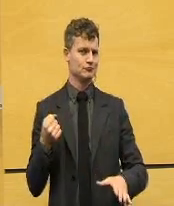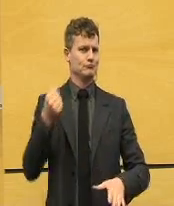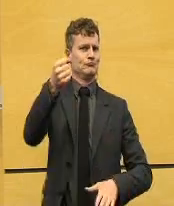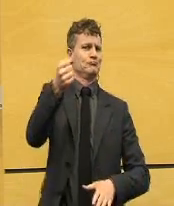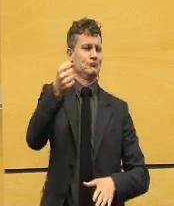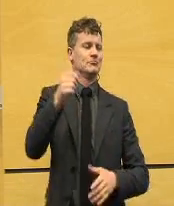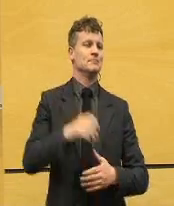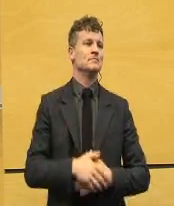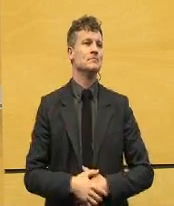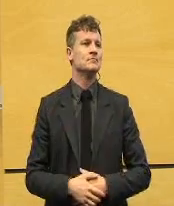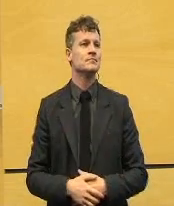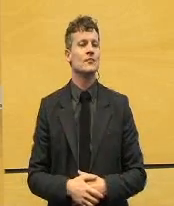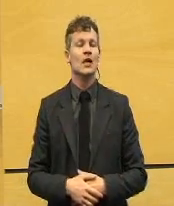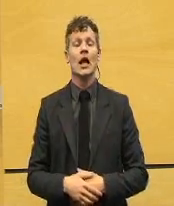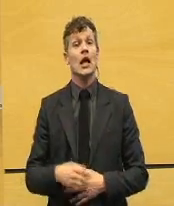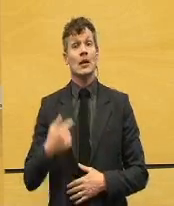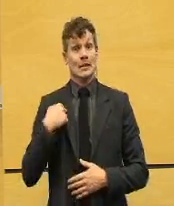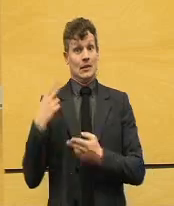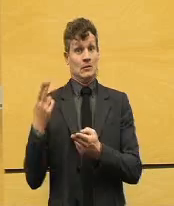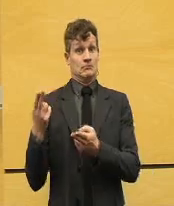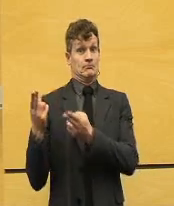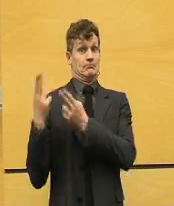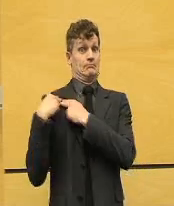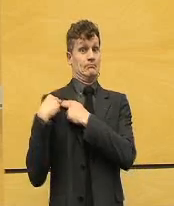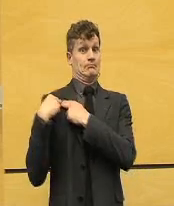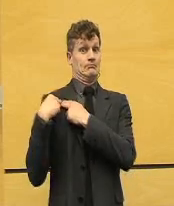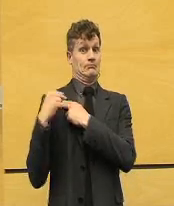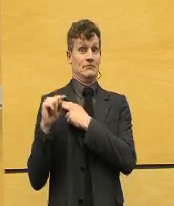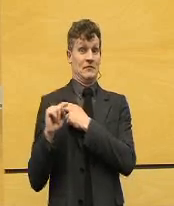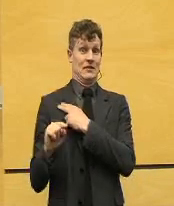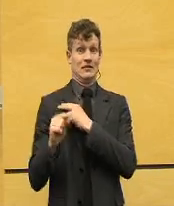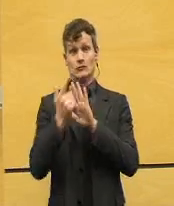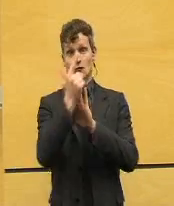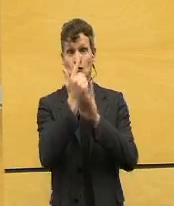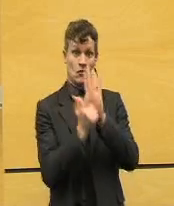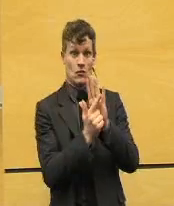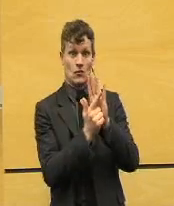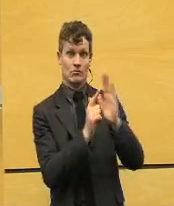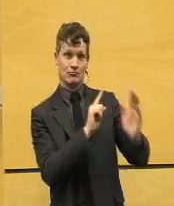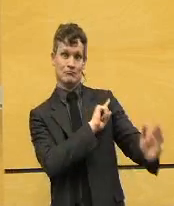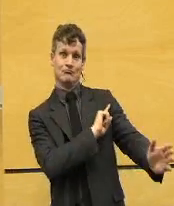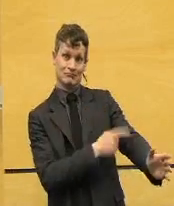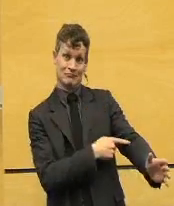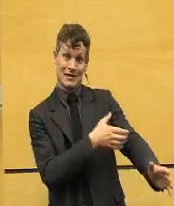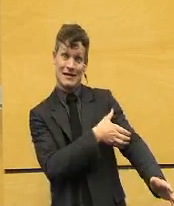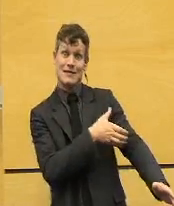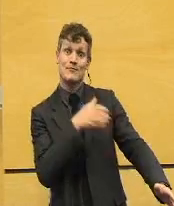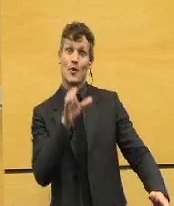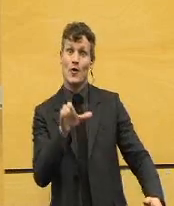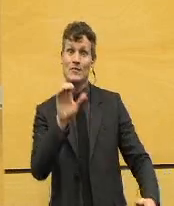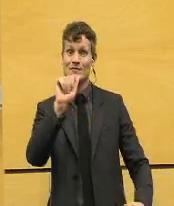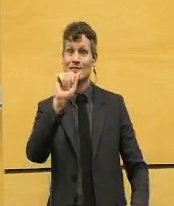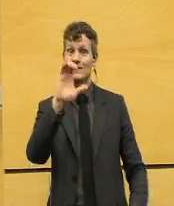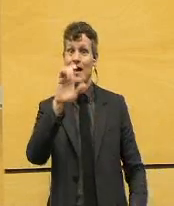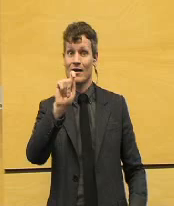law. I mean, I was in charge of the Empowerment